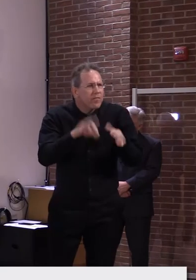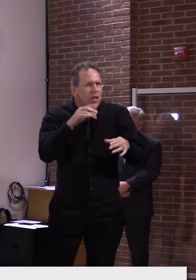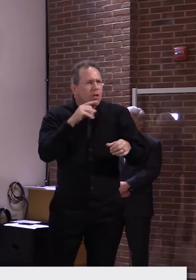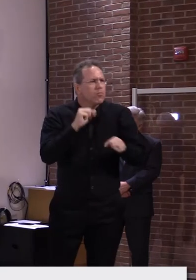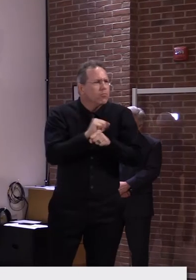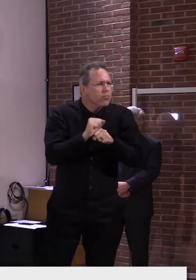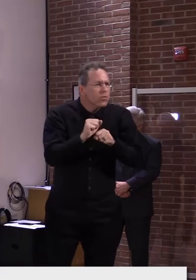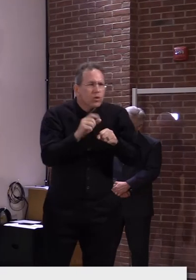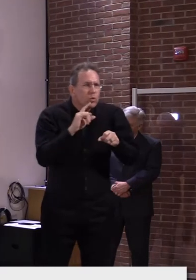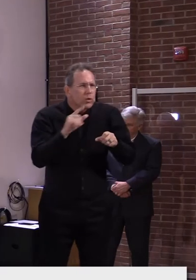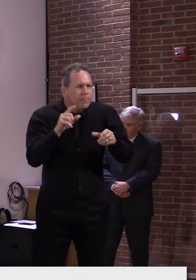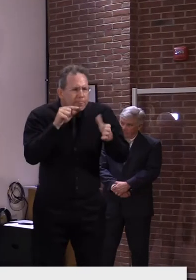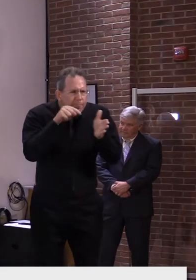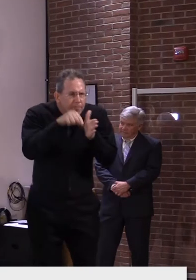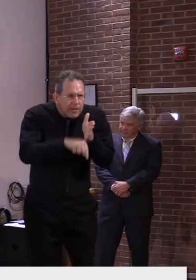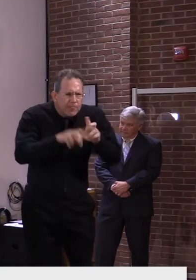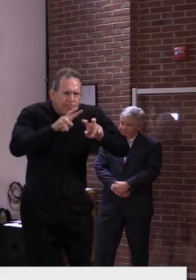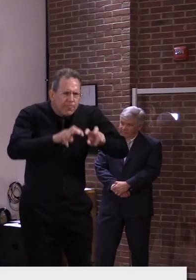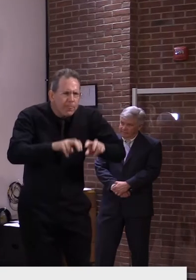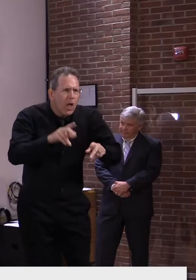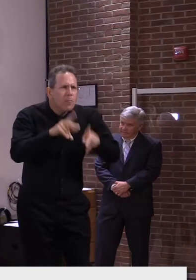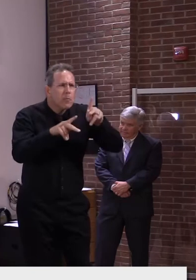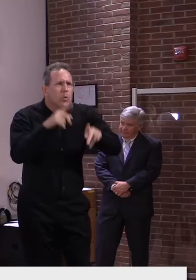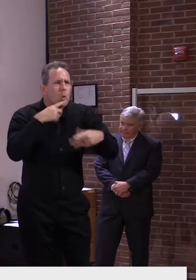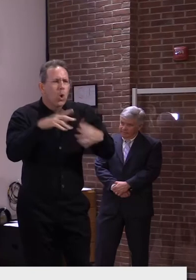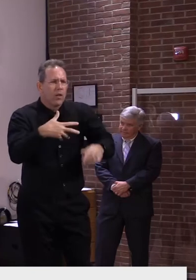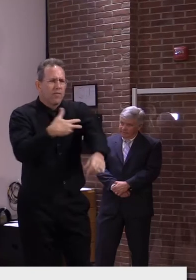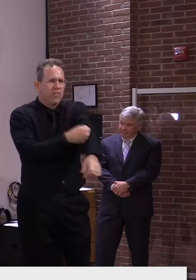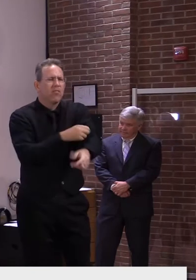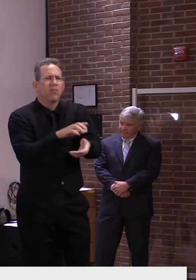of intensive investigations into these kinds of things?